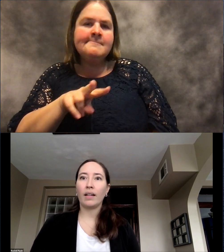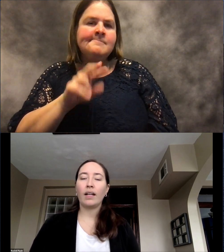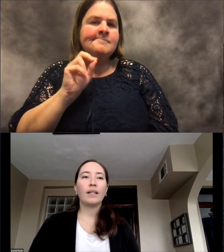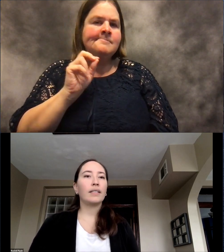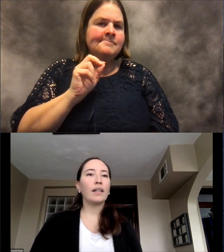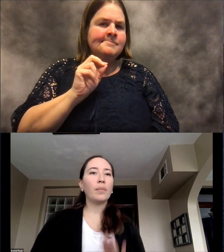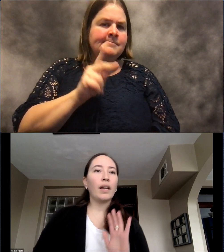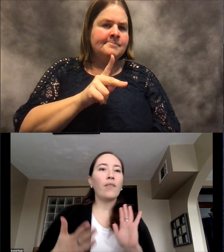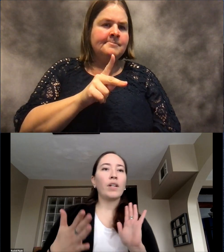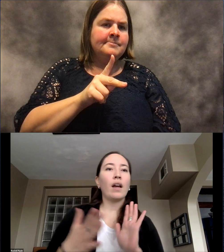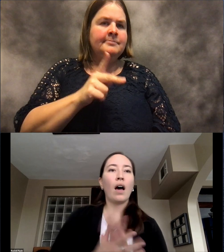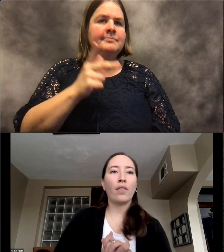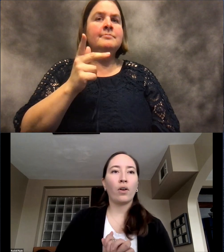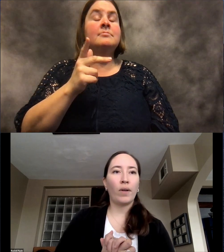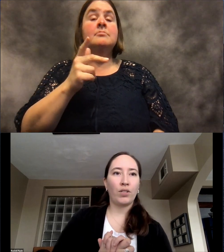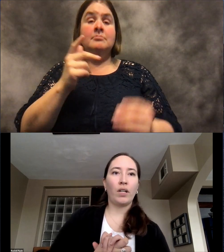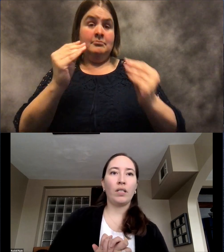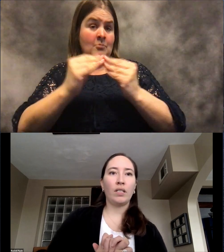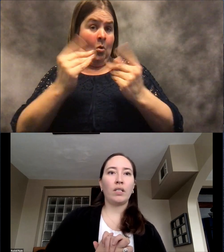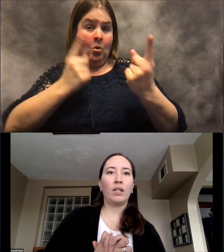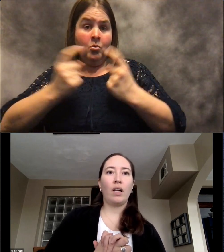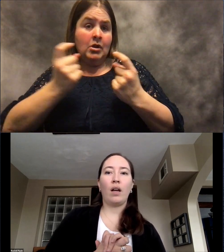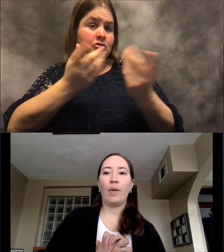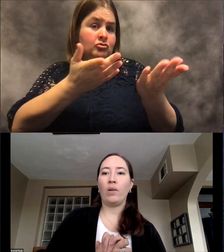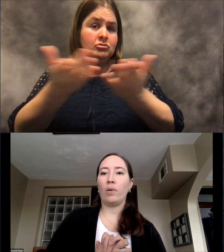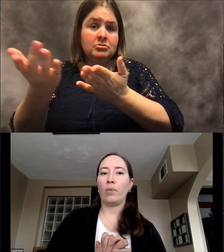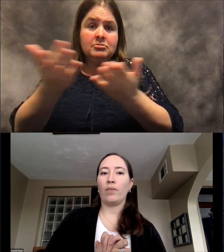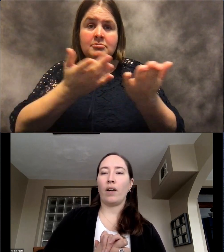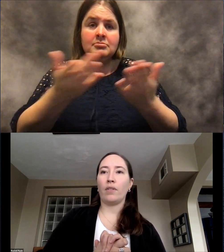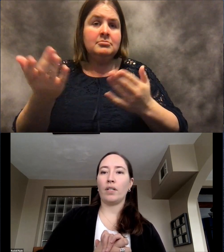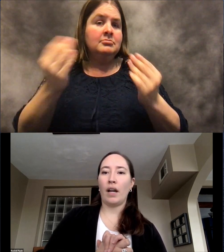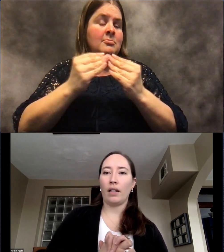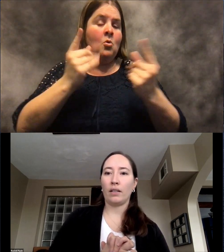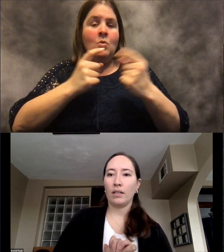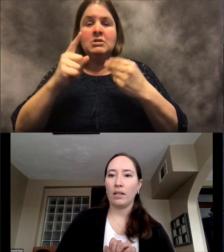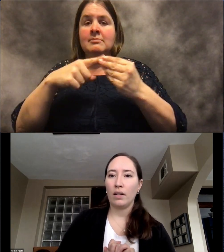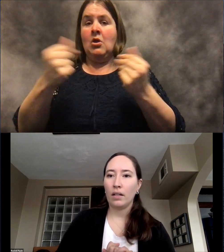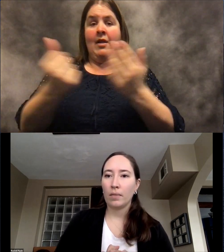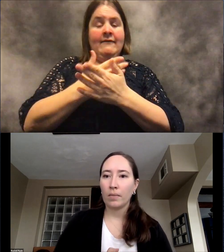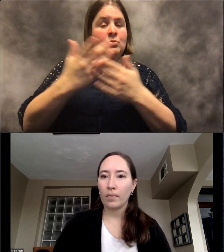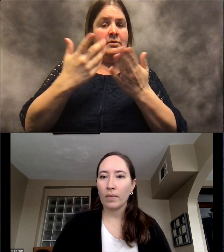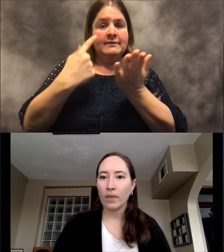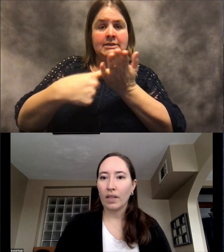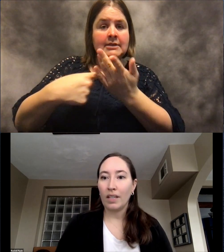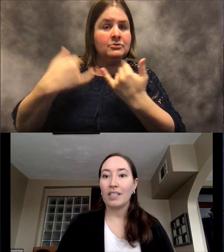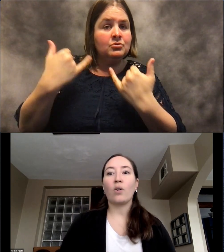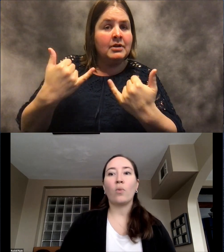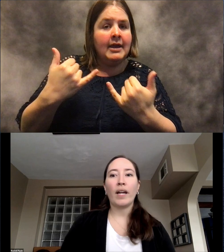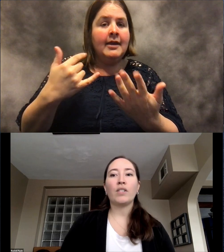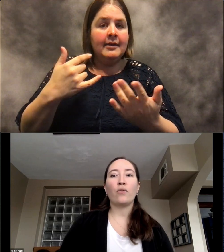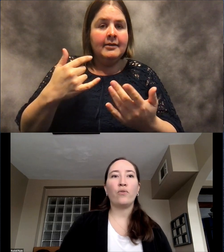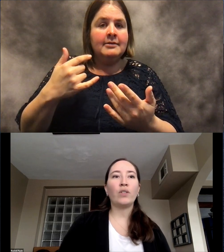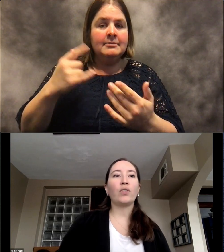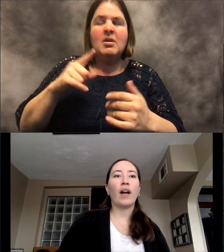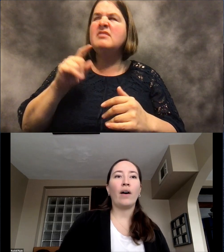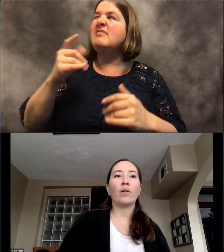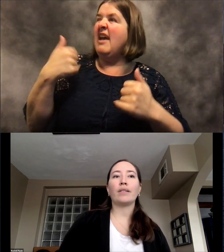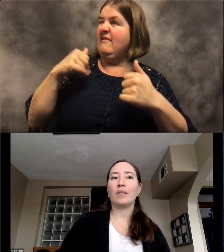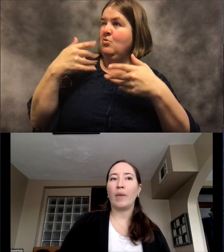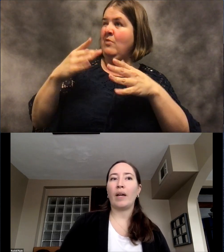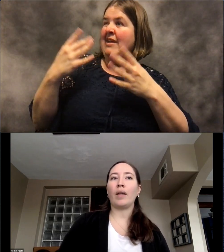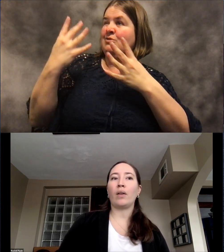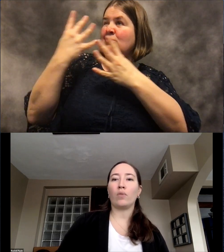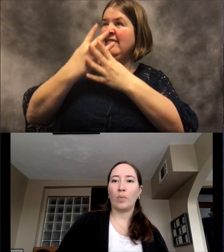Okay. Does anybody have any other questions about what we've covered today? Is there a way to filter